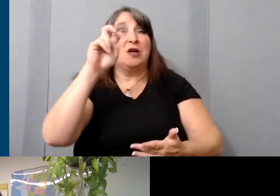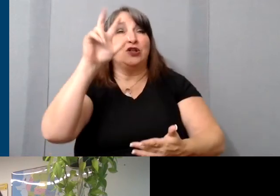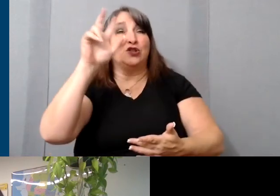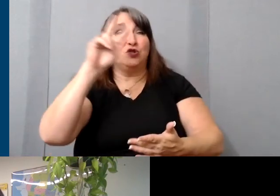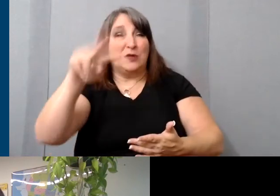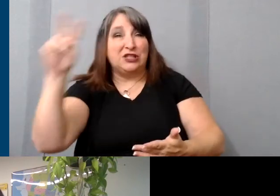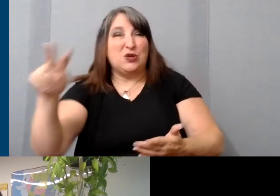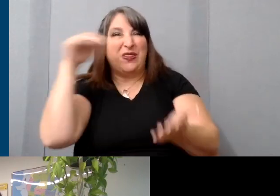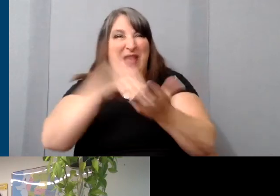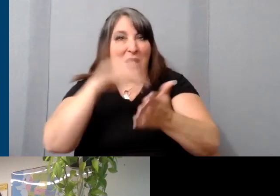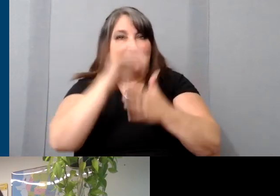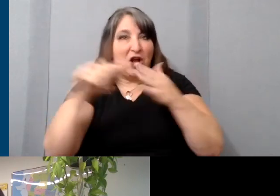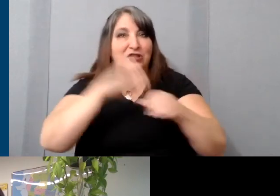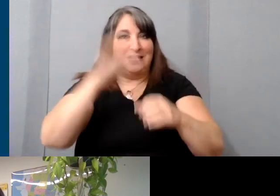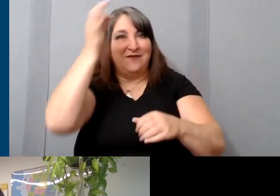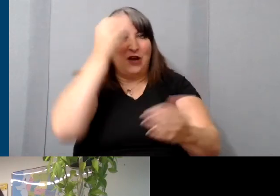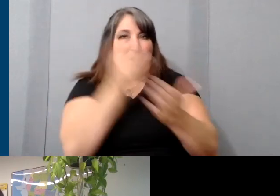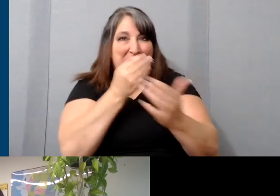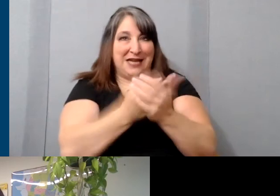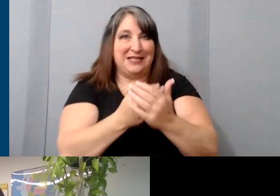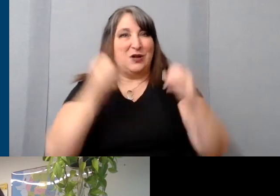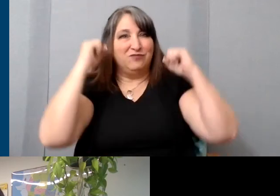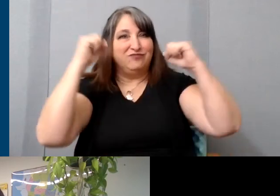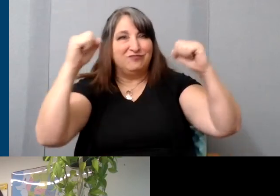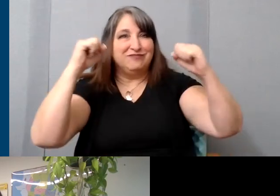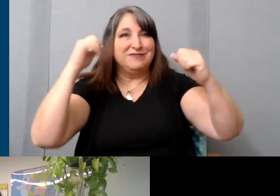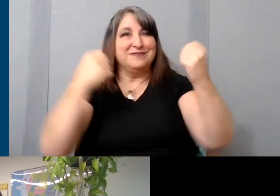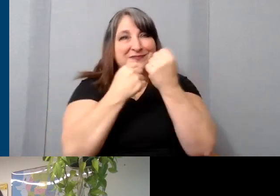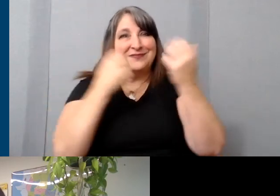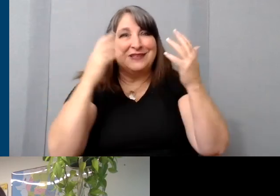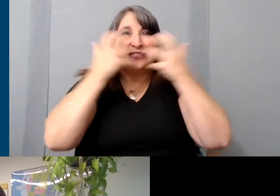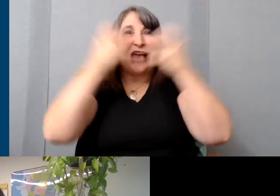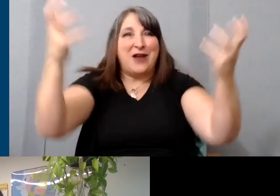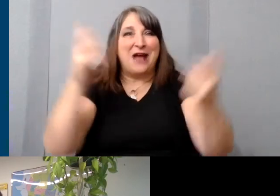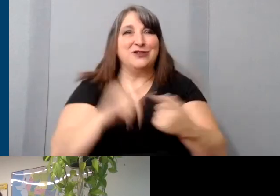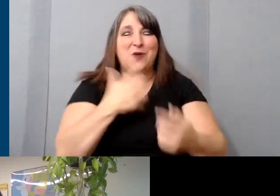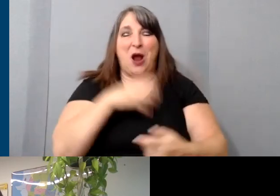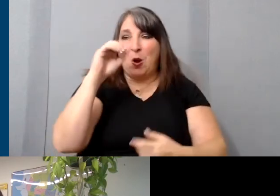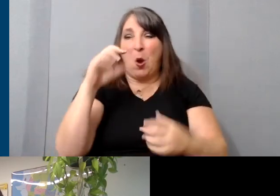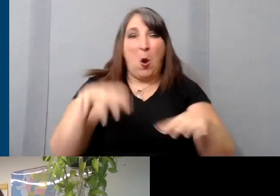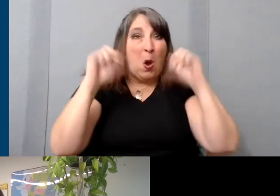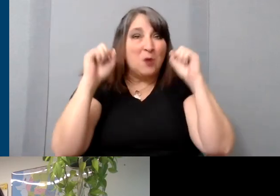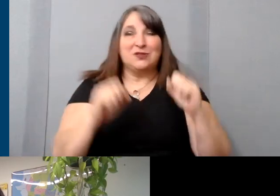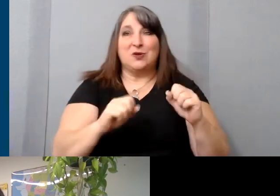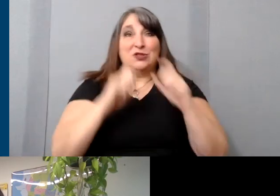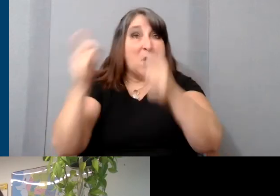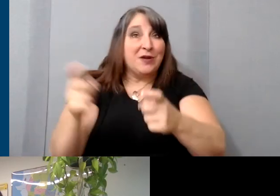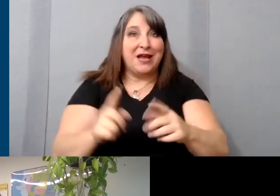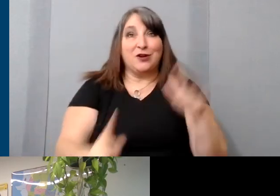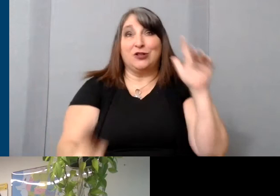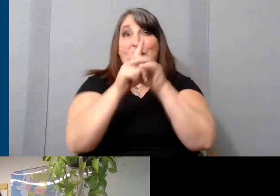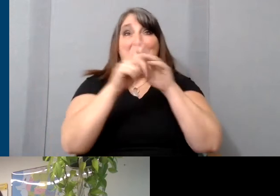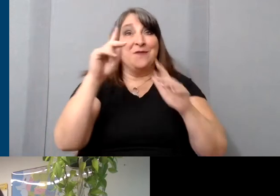$222,000 in federal money. So a shout out to our event co-hosts and anybody that donated or attended an event. They were a